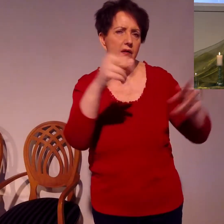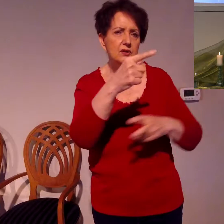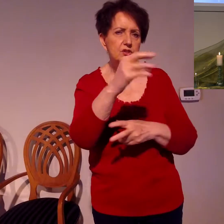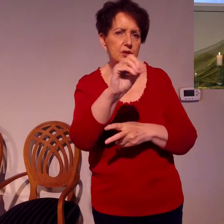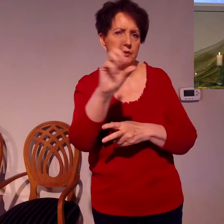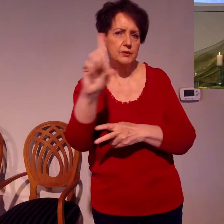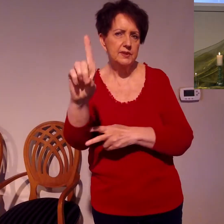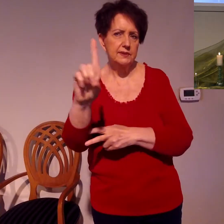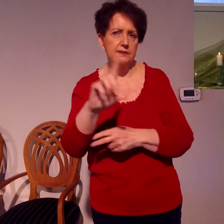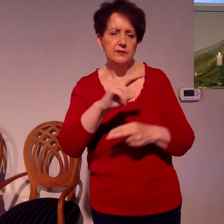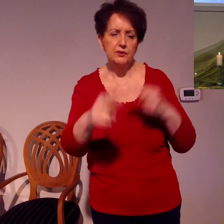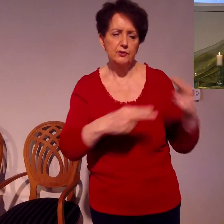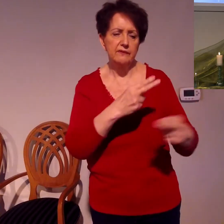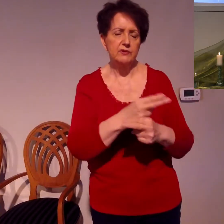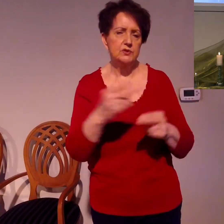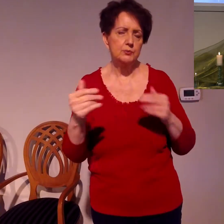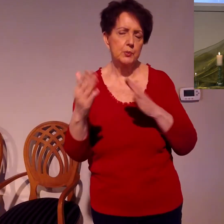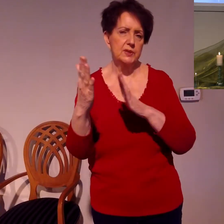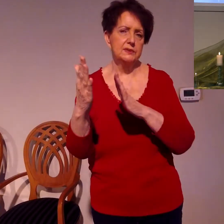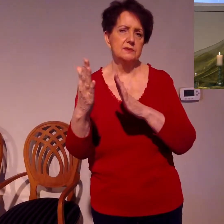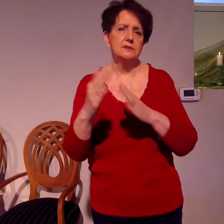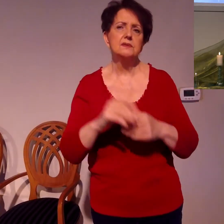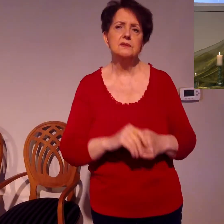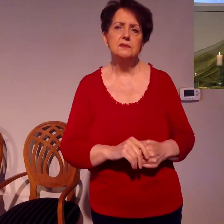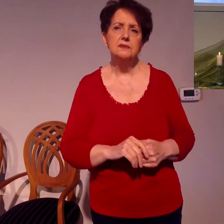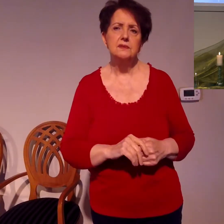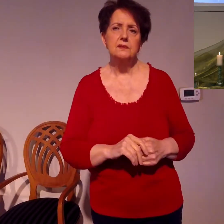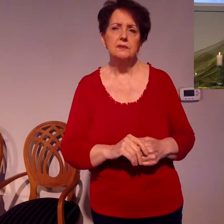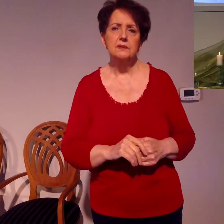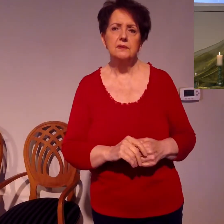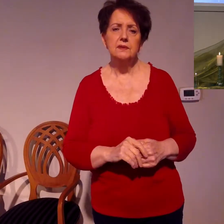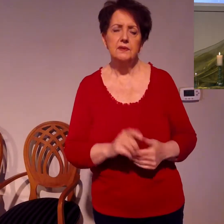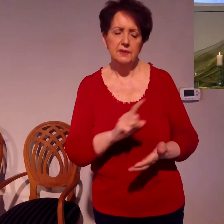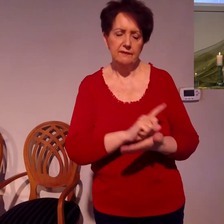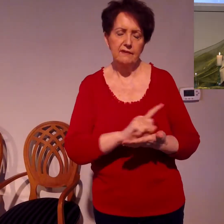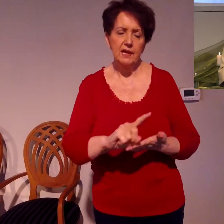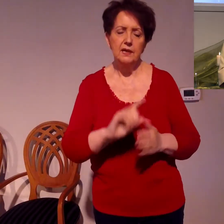presence, this divine oceanic substance.